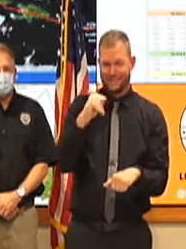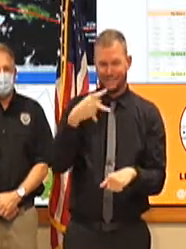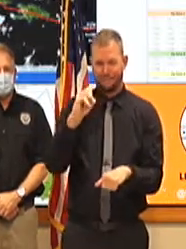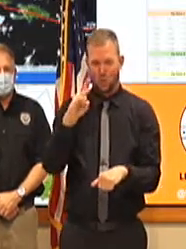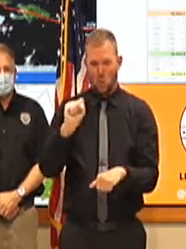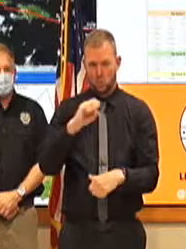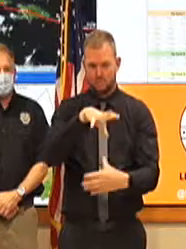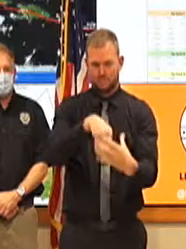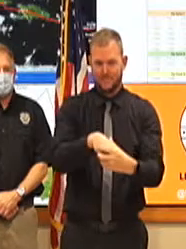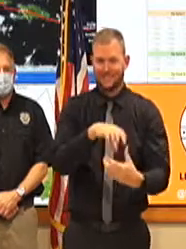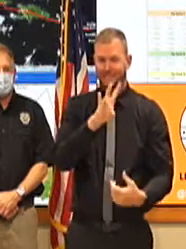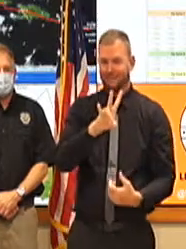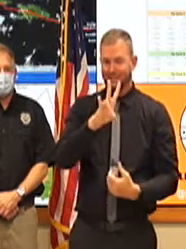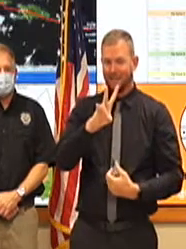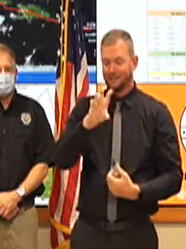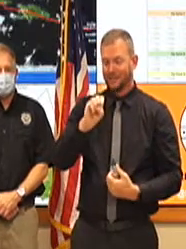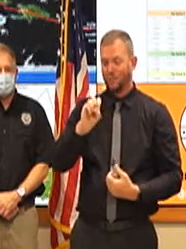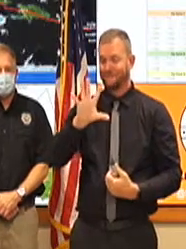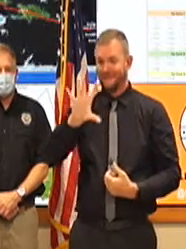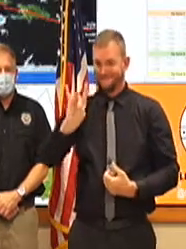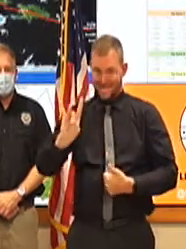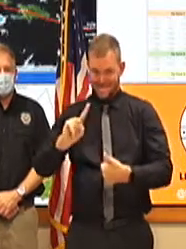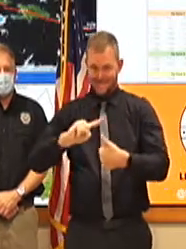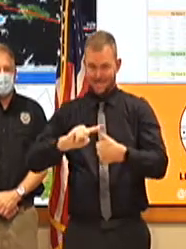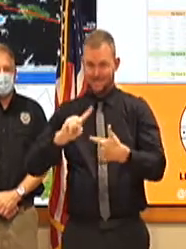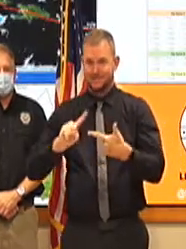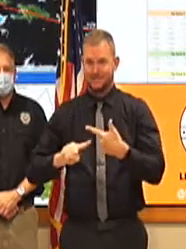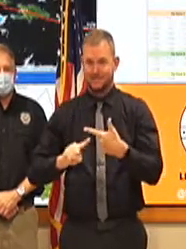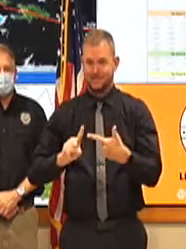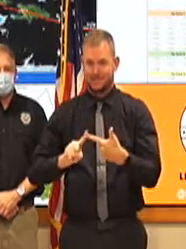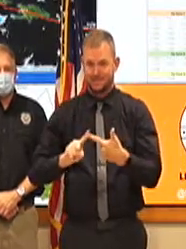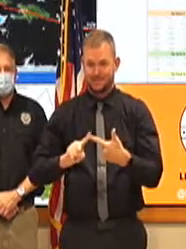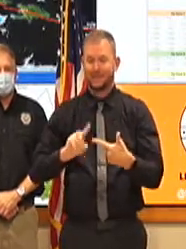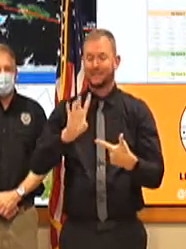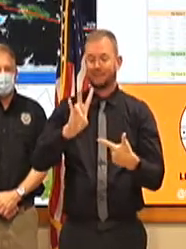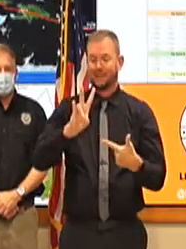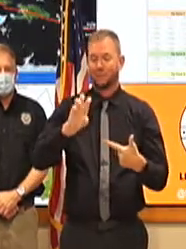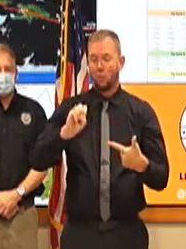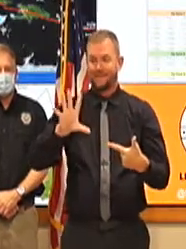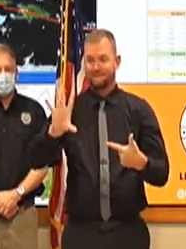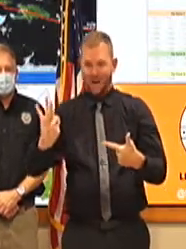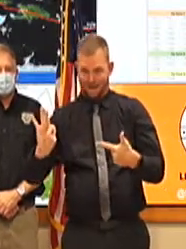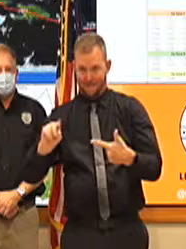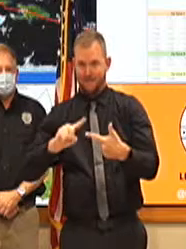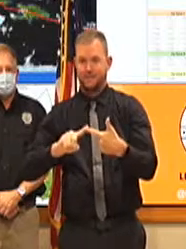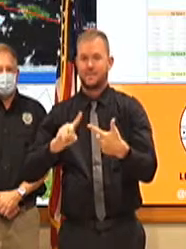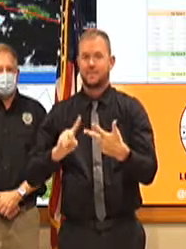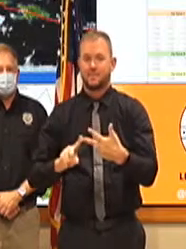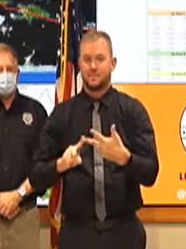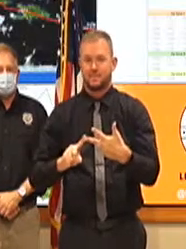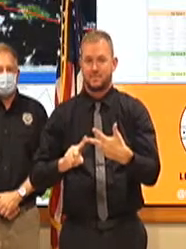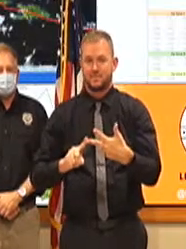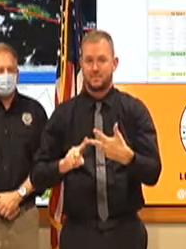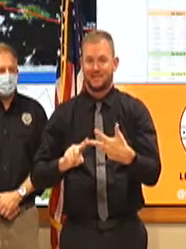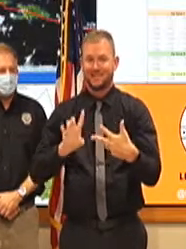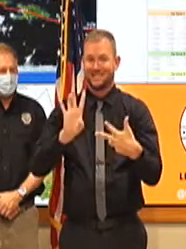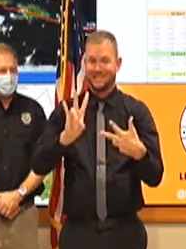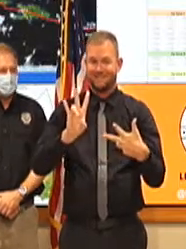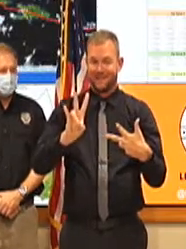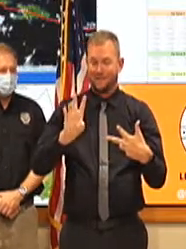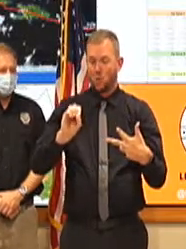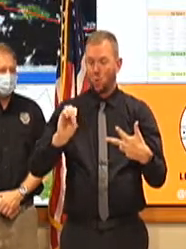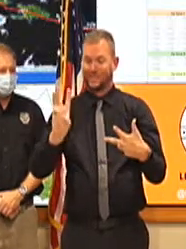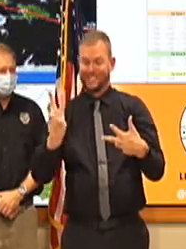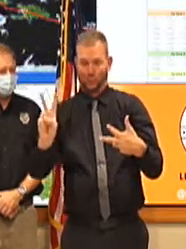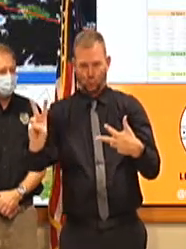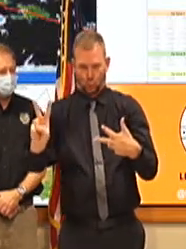77059, 77062, that are down on that far southern end of the city of Houston, and that